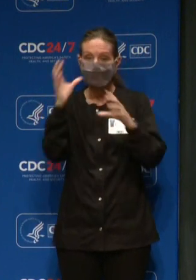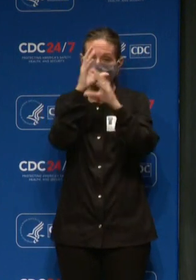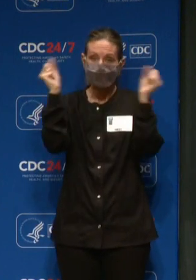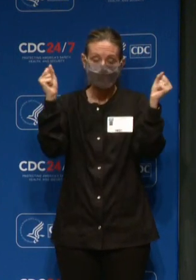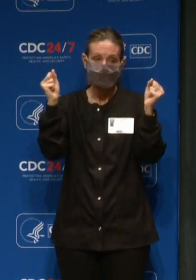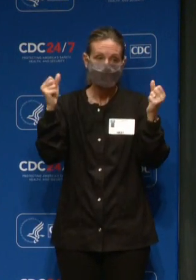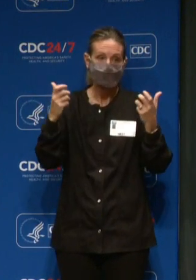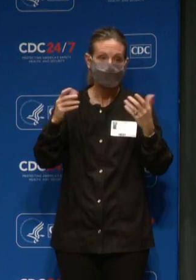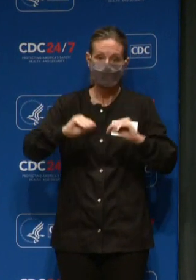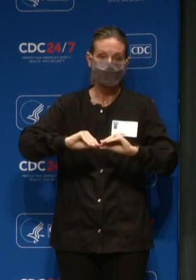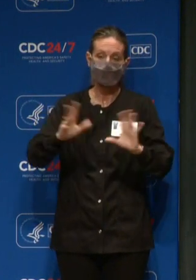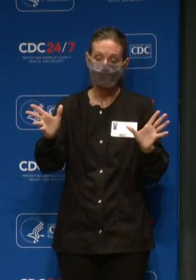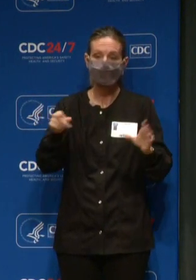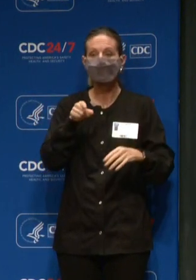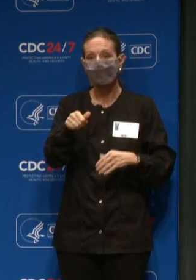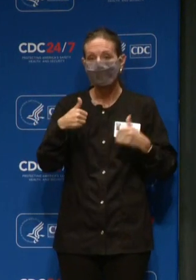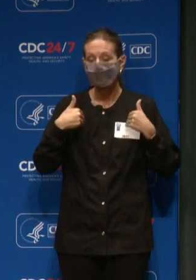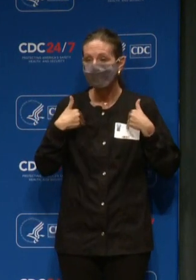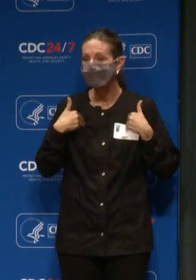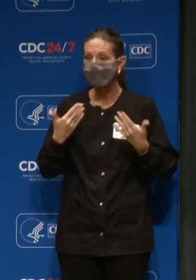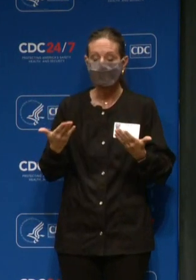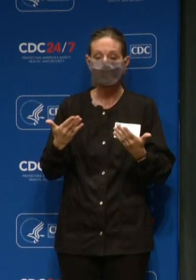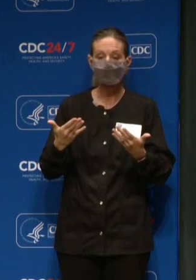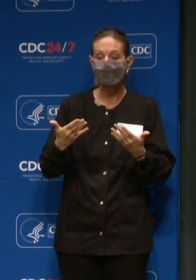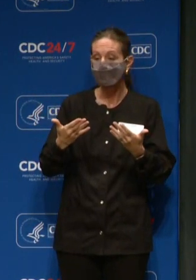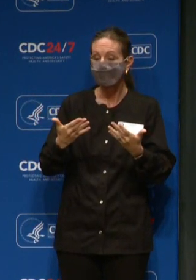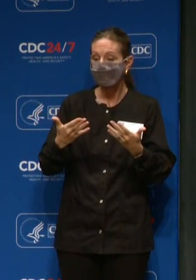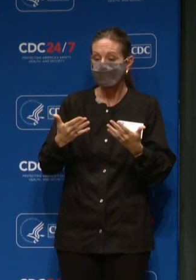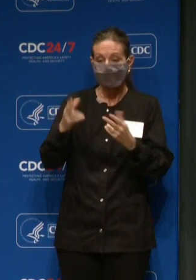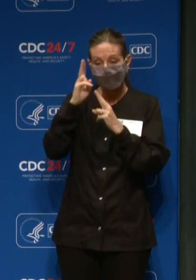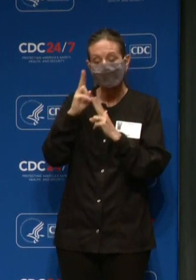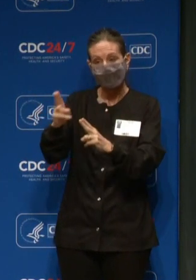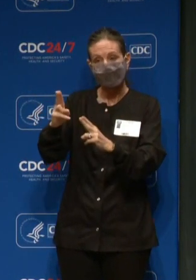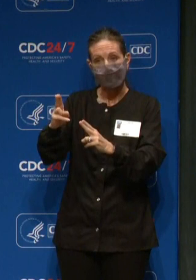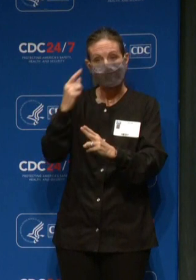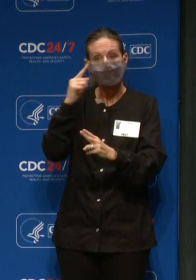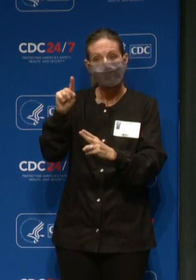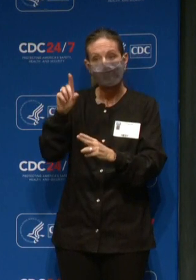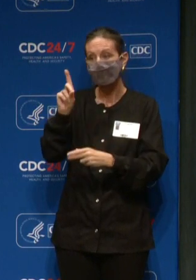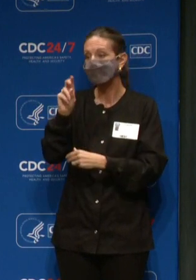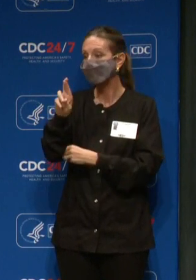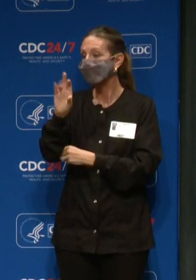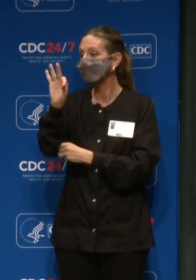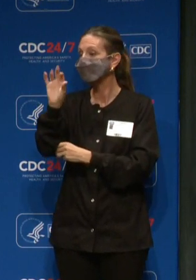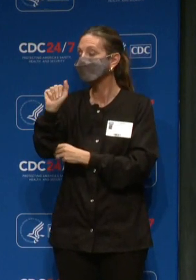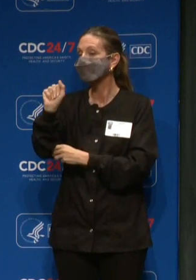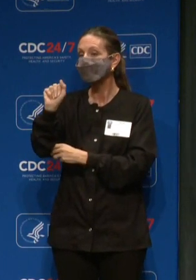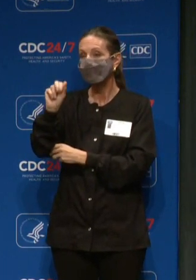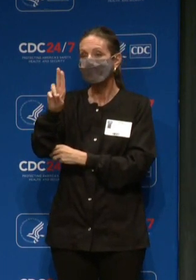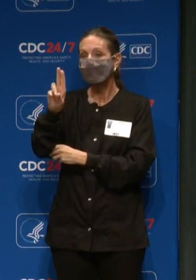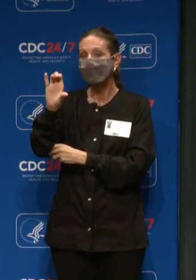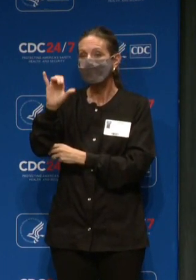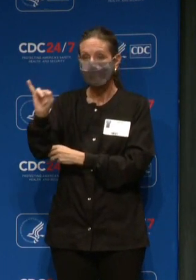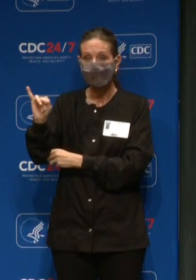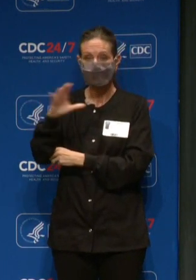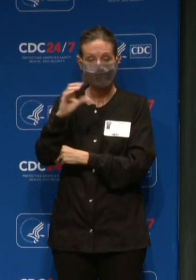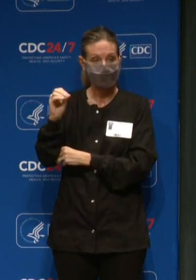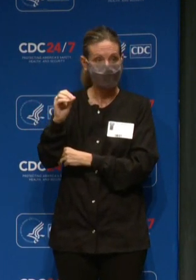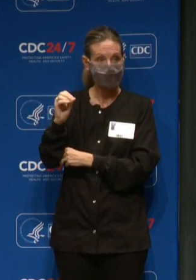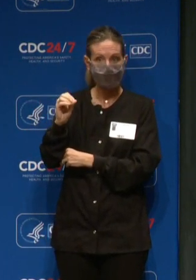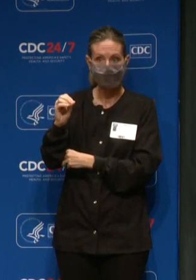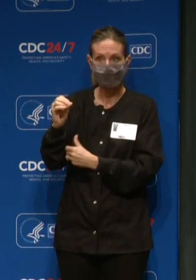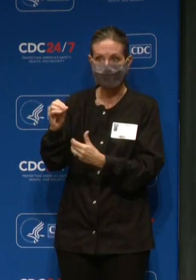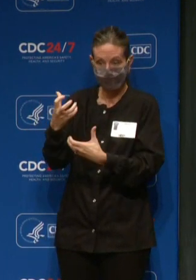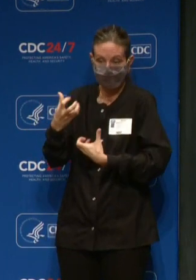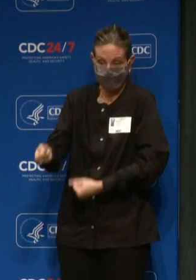that he has great respect for Dr. Fauci and has a close relationship with Dr. Fauci. He said that in follow-up from those other comments. That should have no